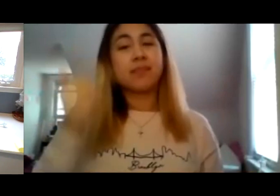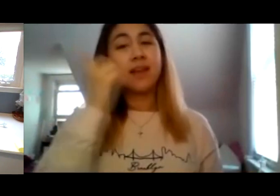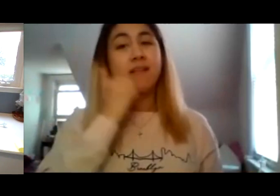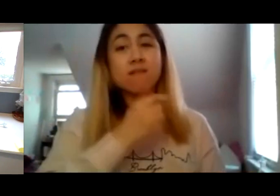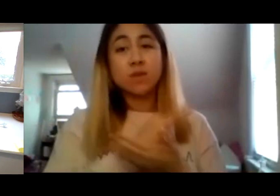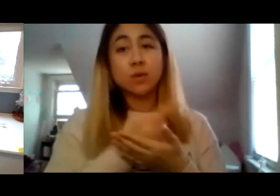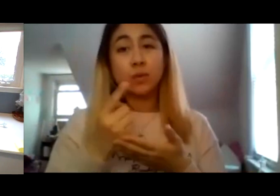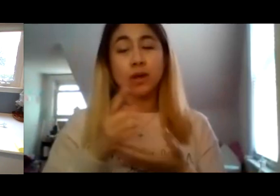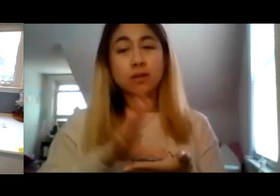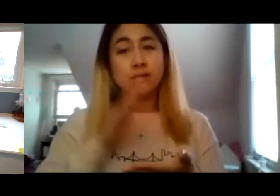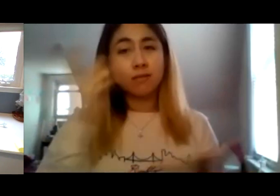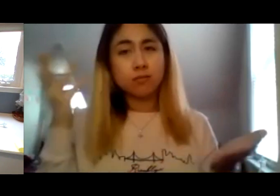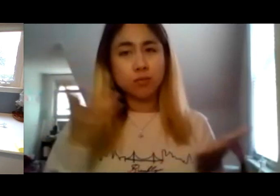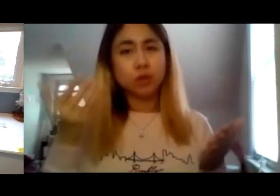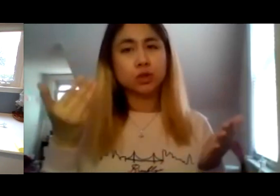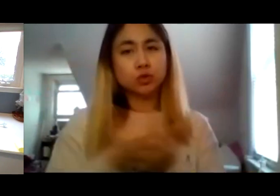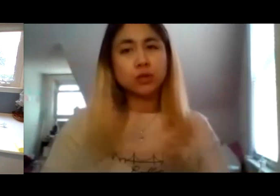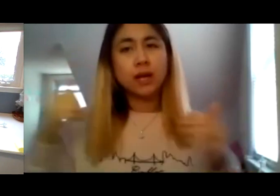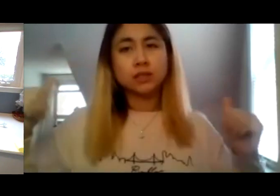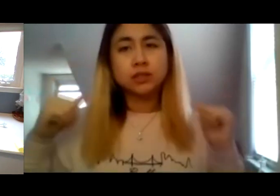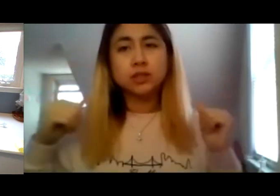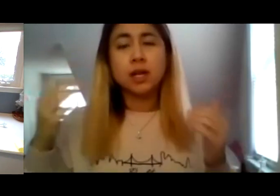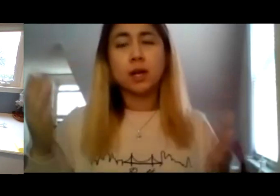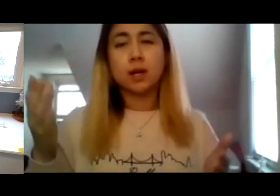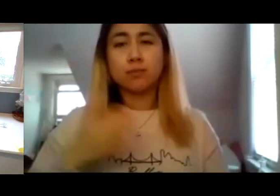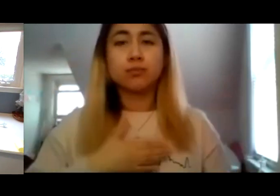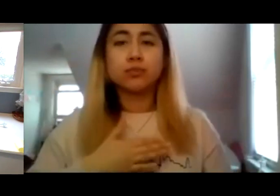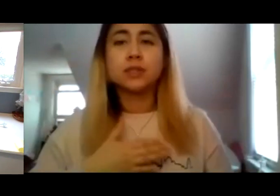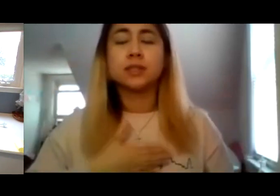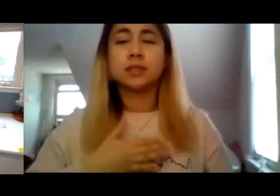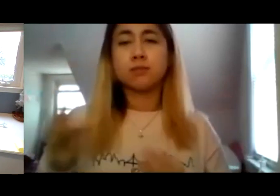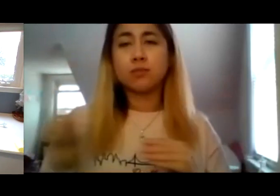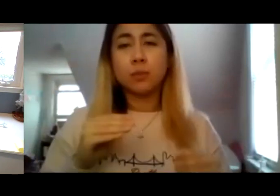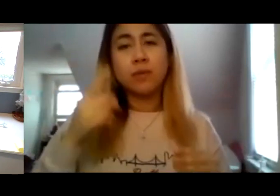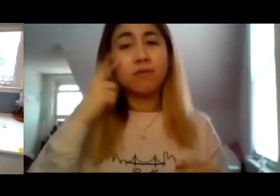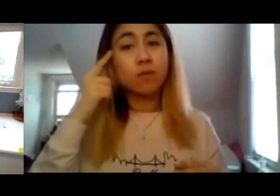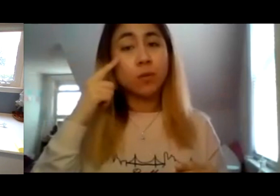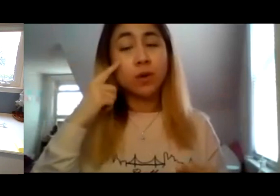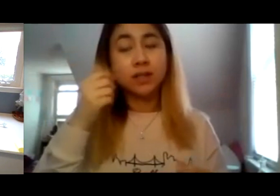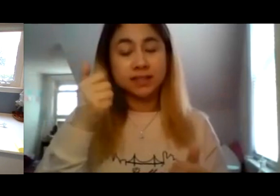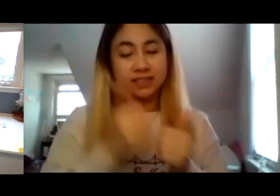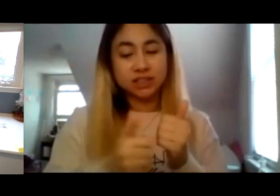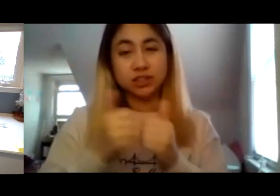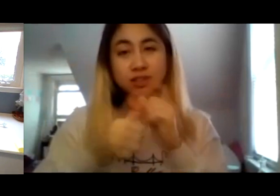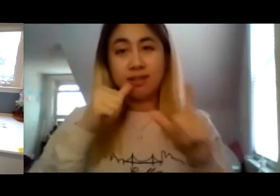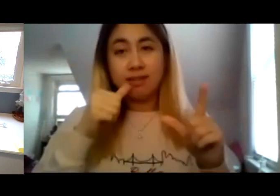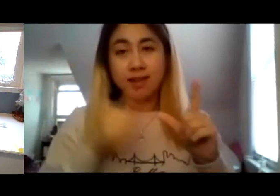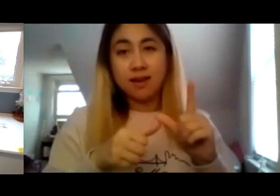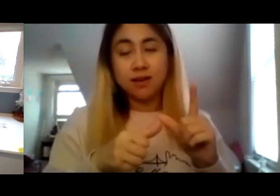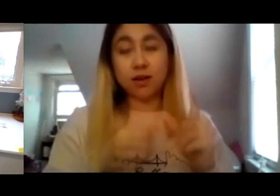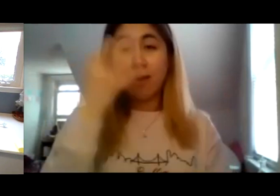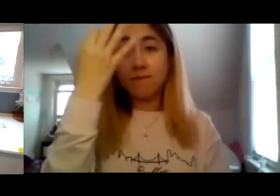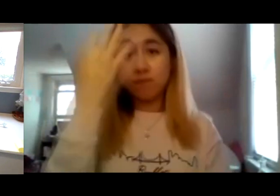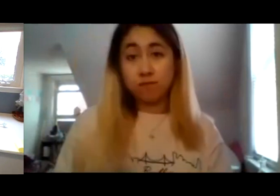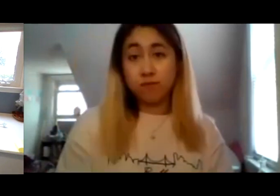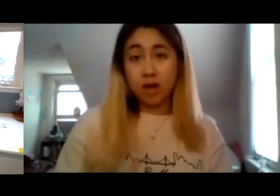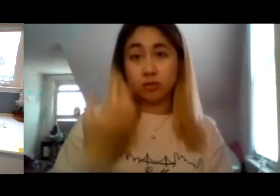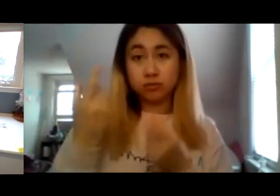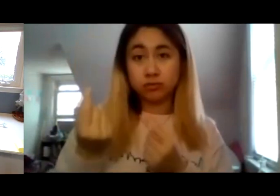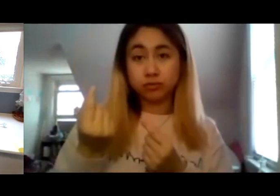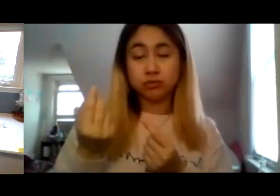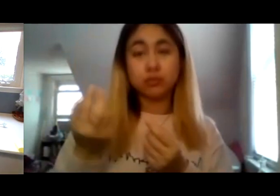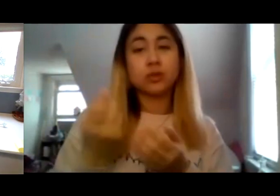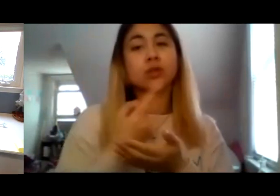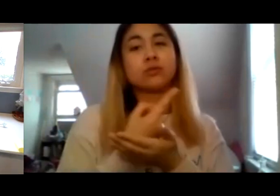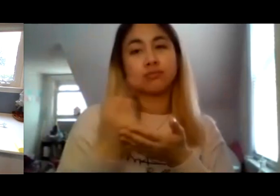learn new exercises, movements, breathing for each letter. And then on Fridays, we're going to be reviewing our exercises for the